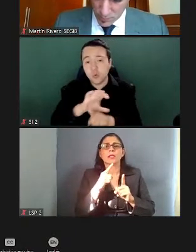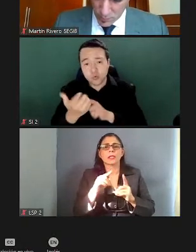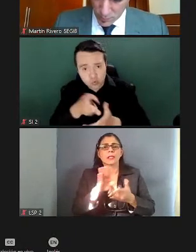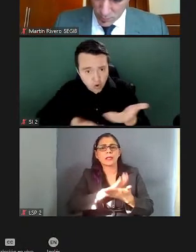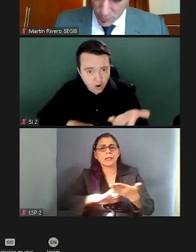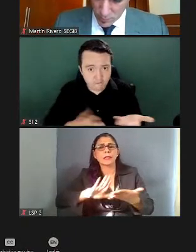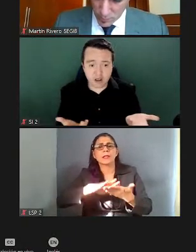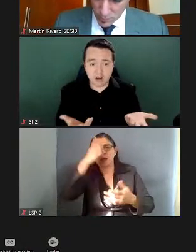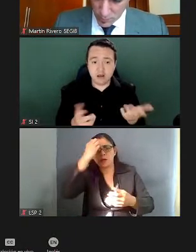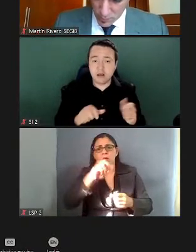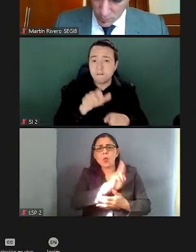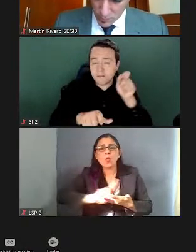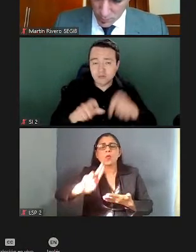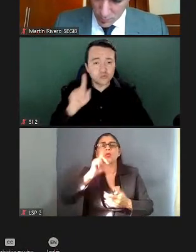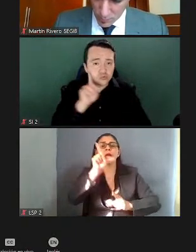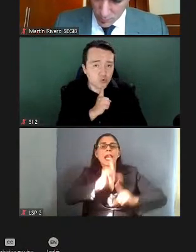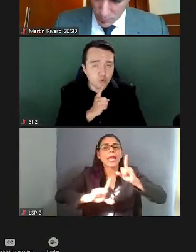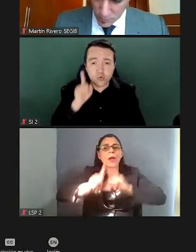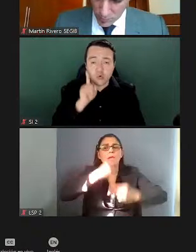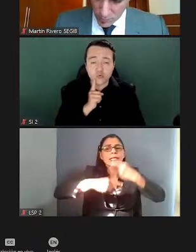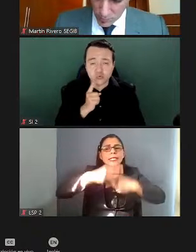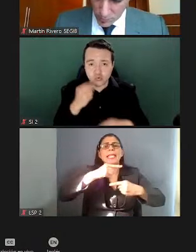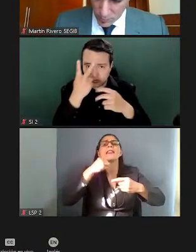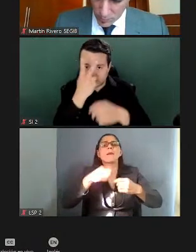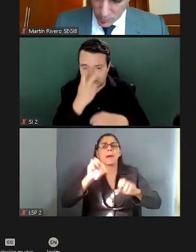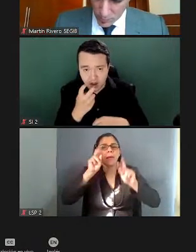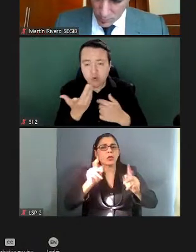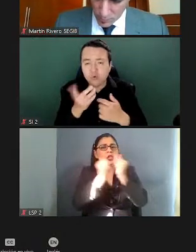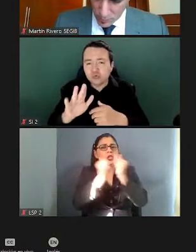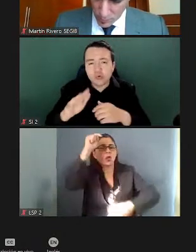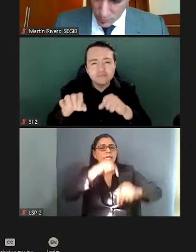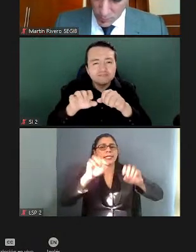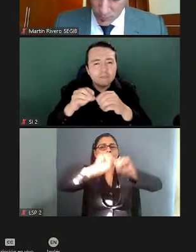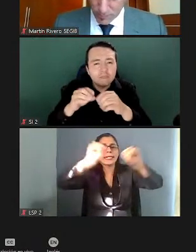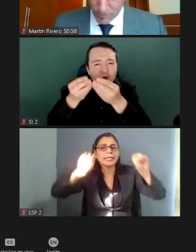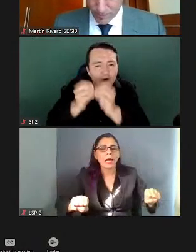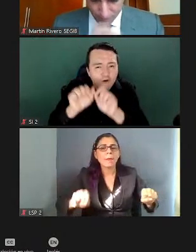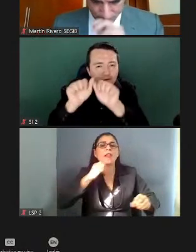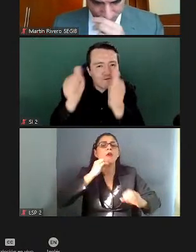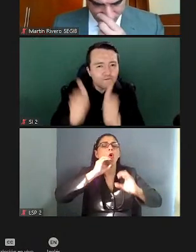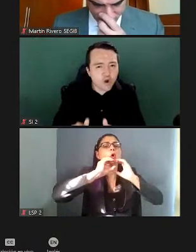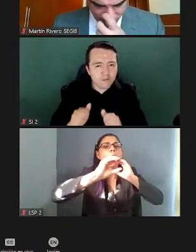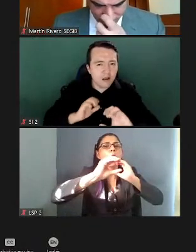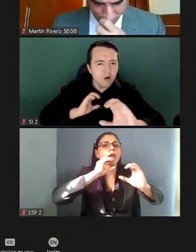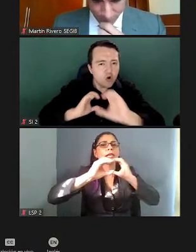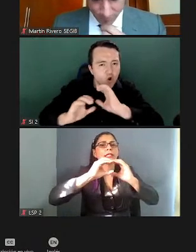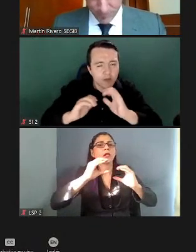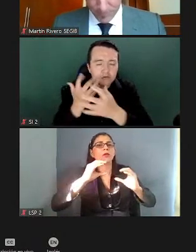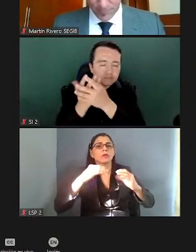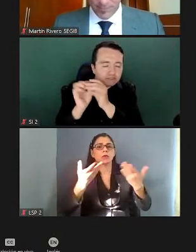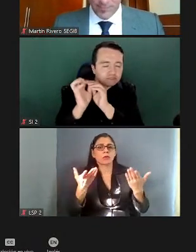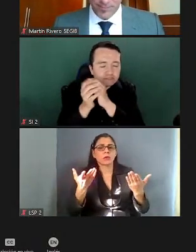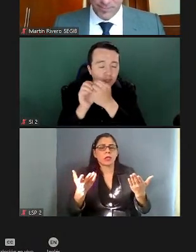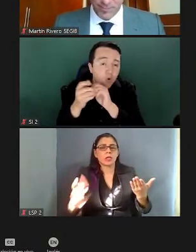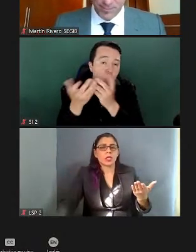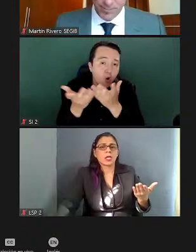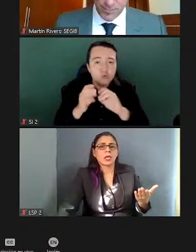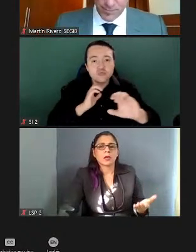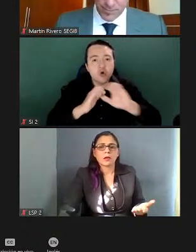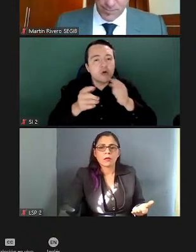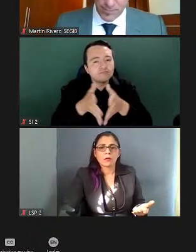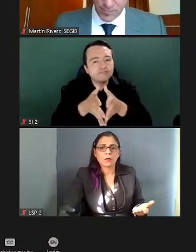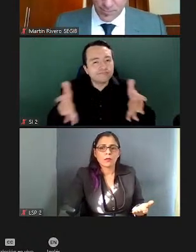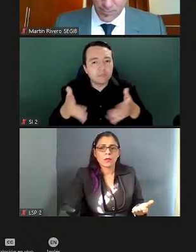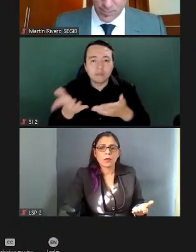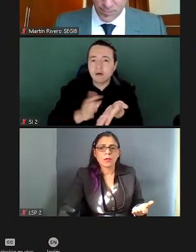and systems communication systems of deafblind people others for